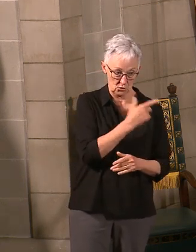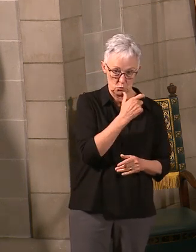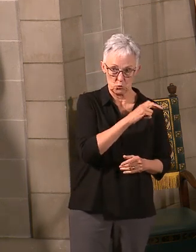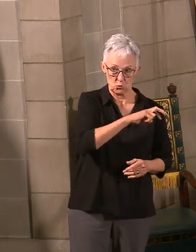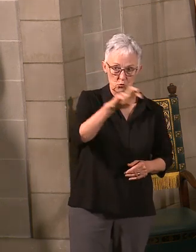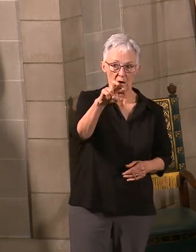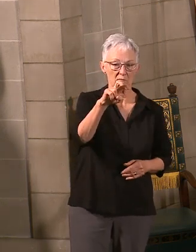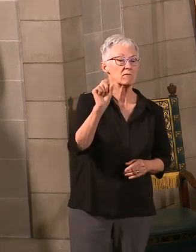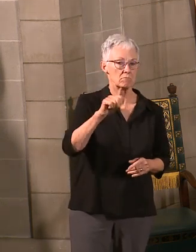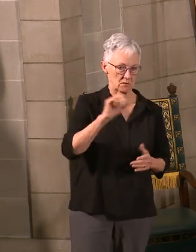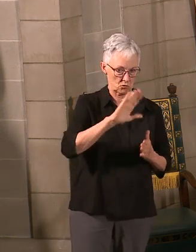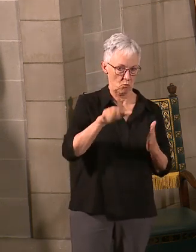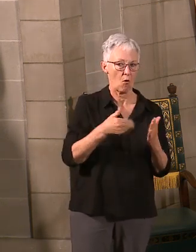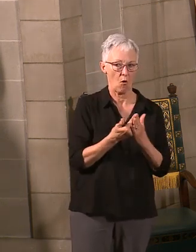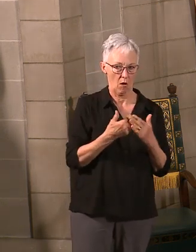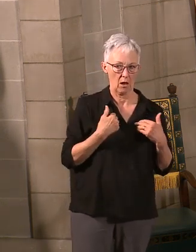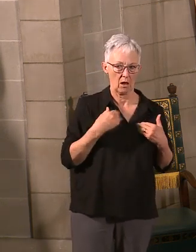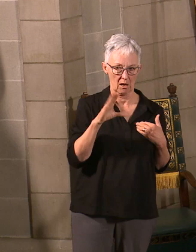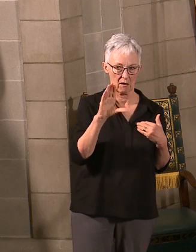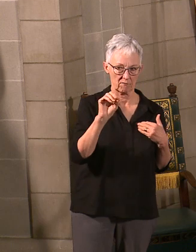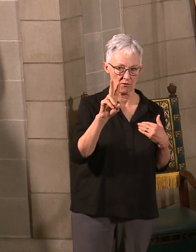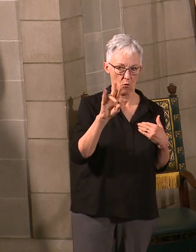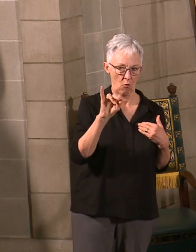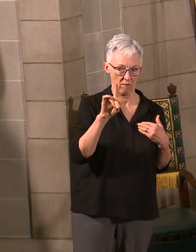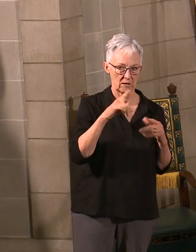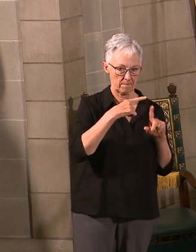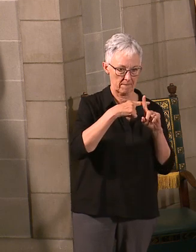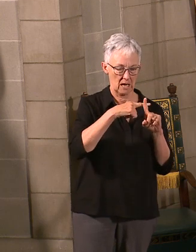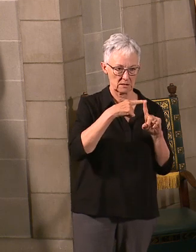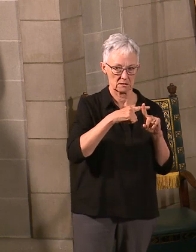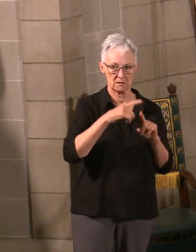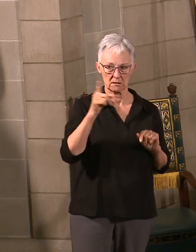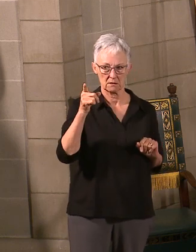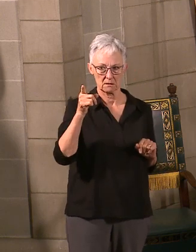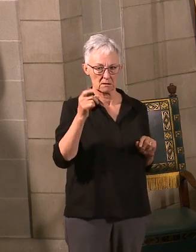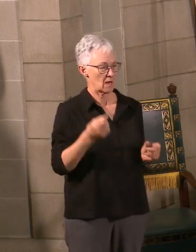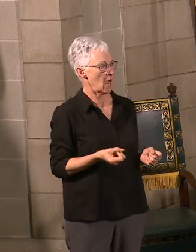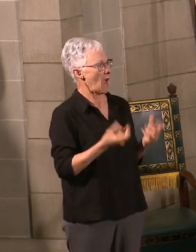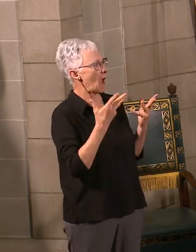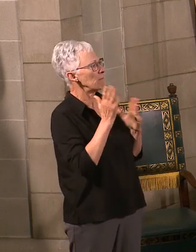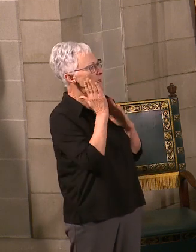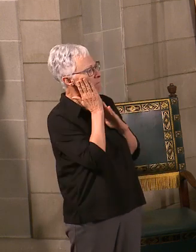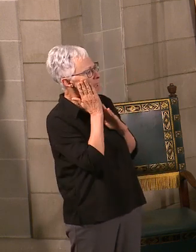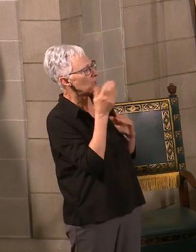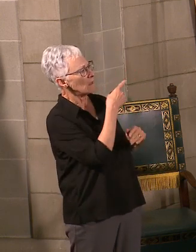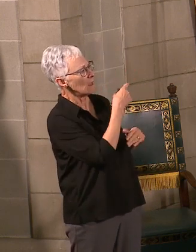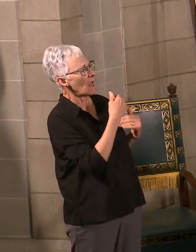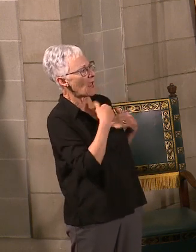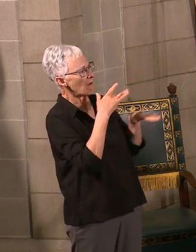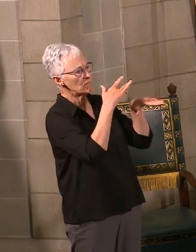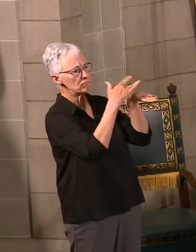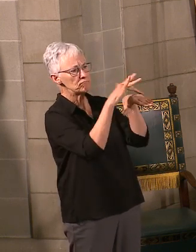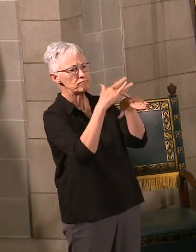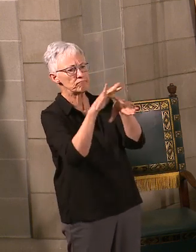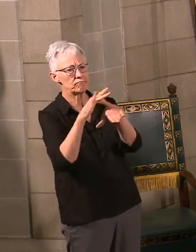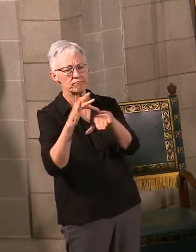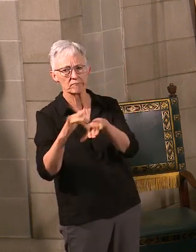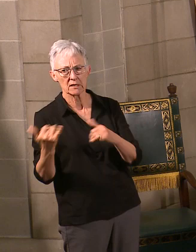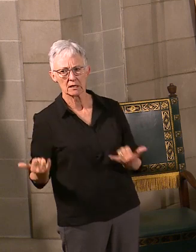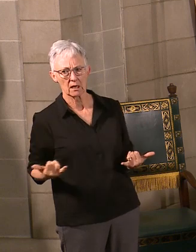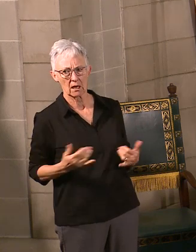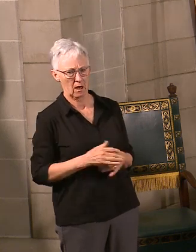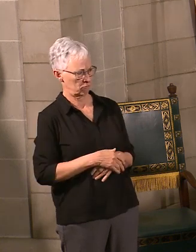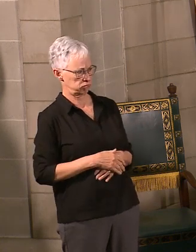And yes, that's true. And do you know how many beds at CHI or Grand Island are open at this The actual bed capacity at the hospital